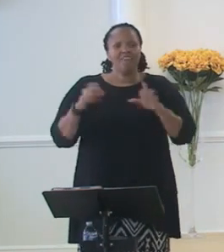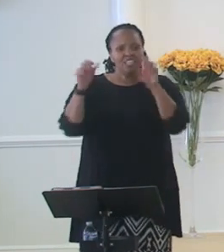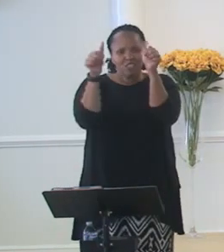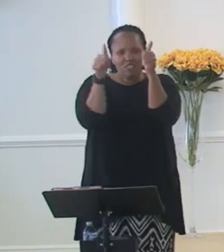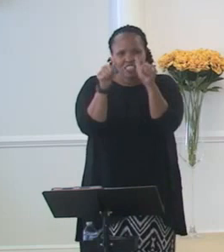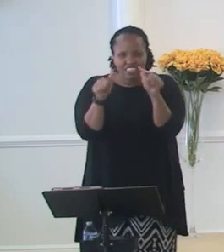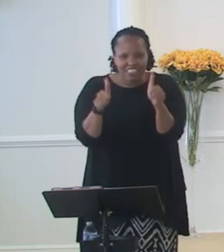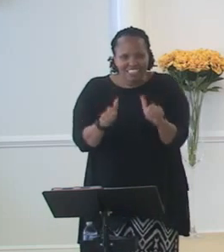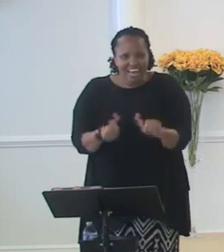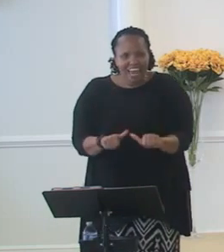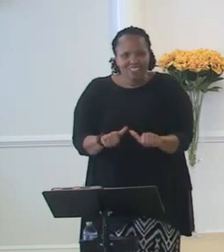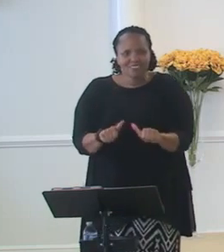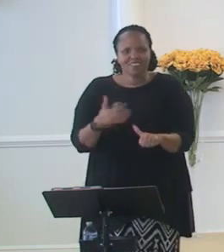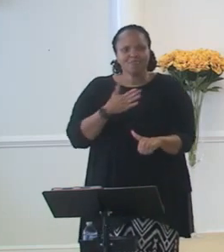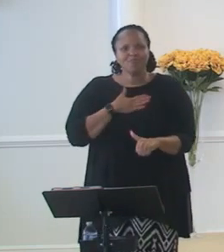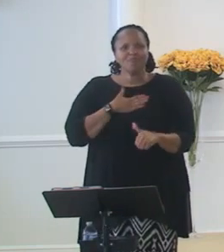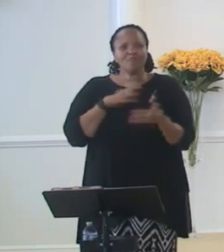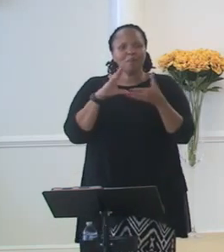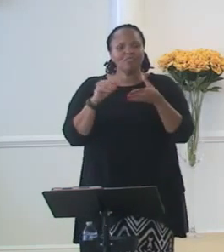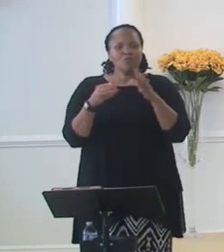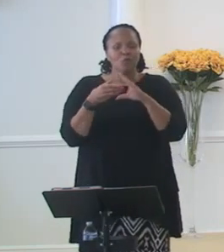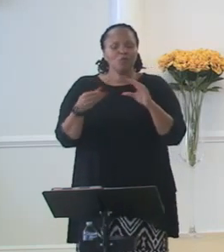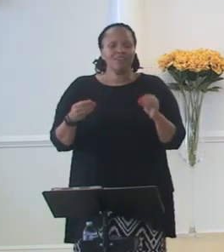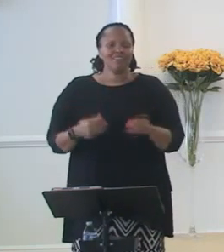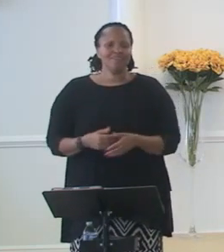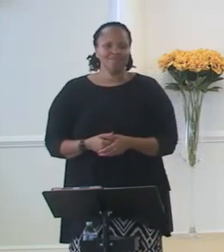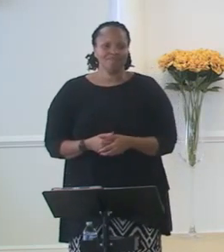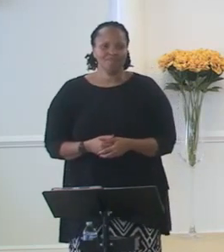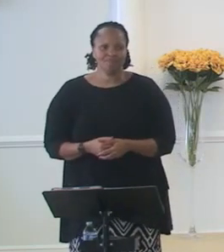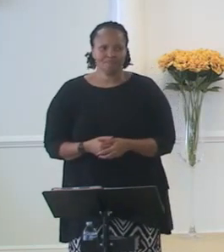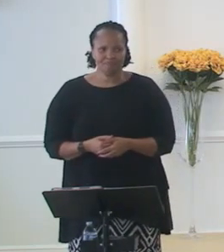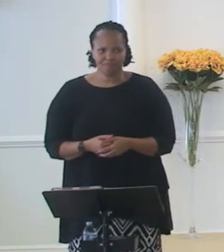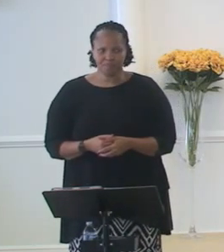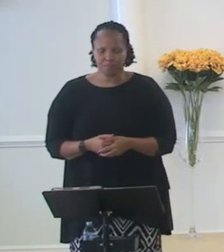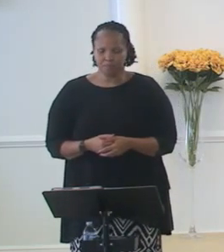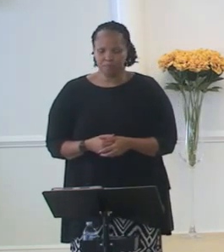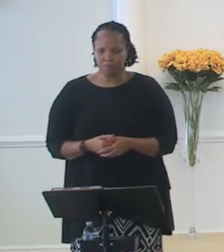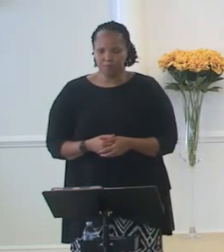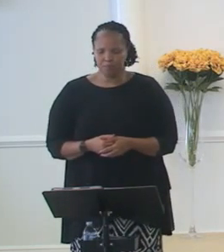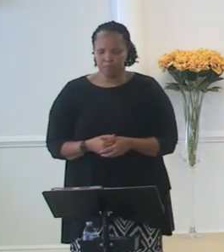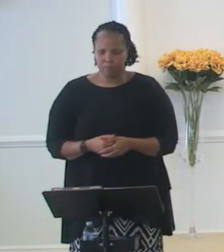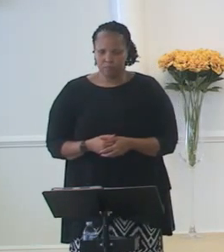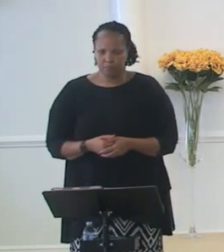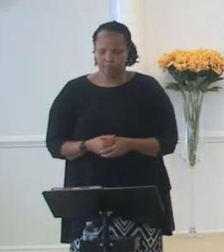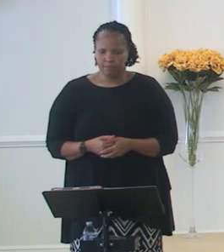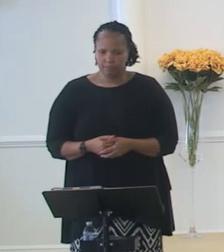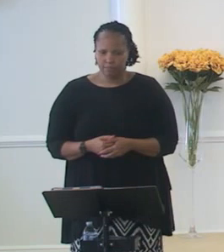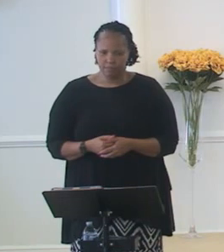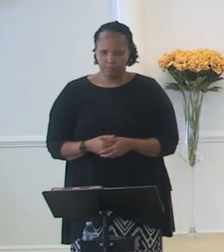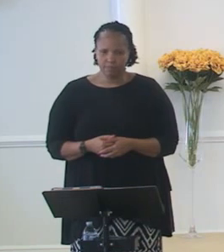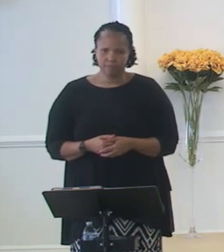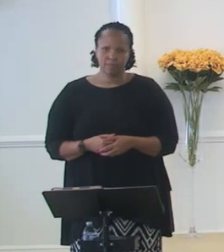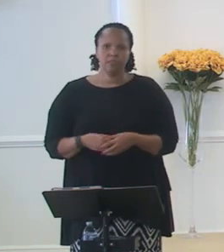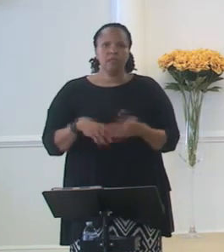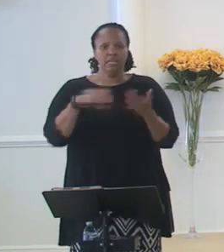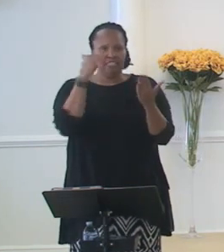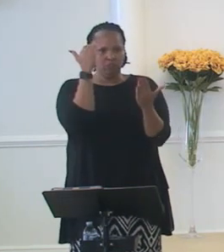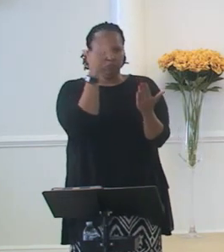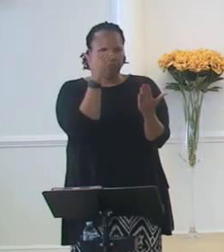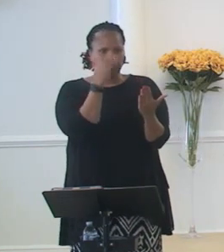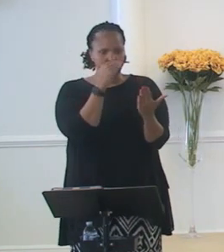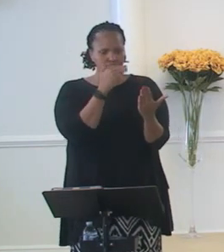by my storyline, which is the chronicle of